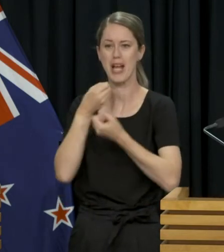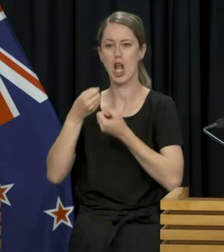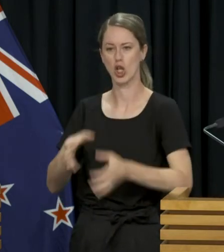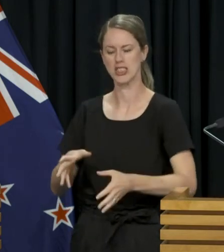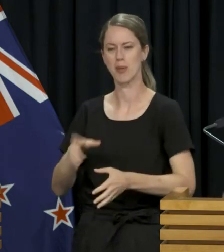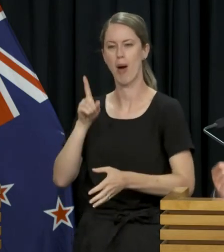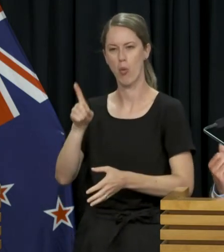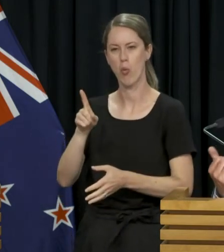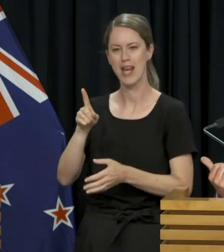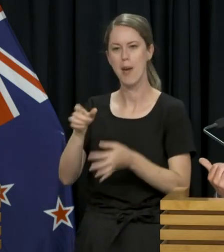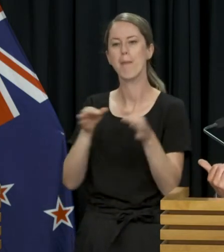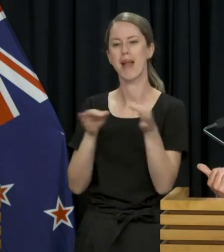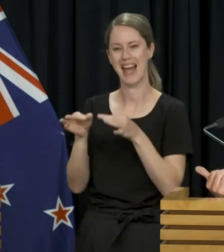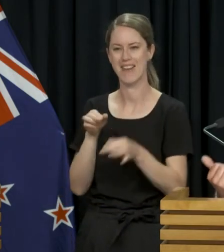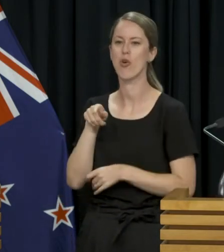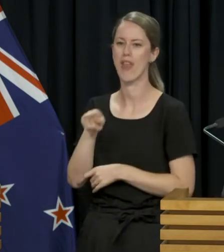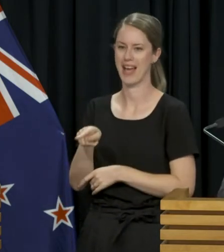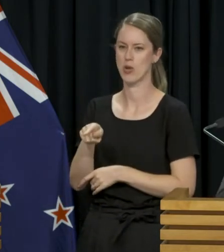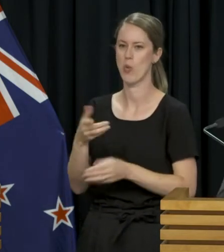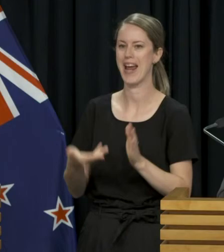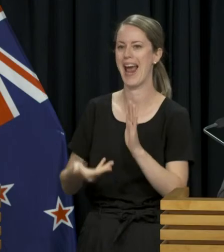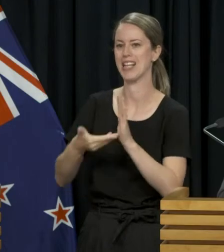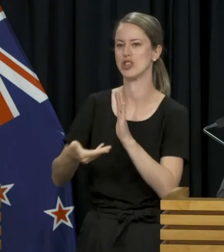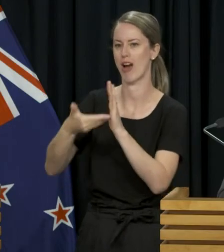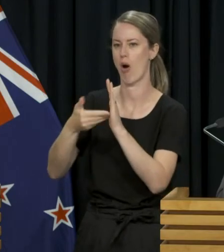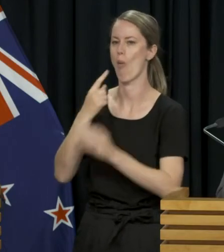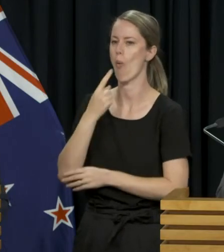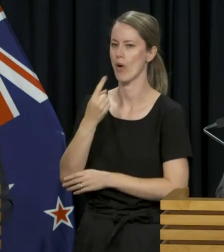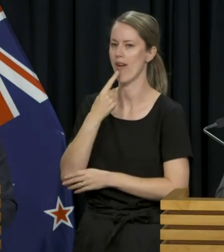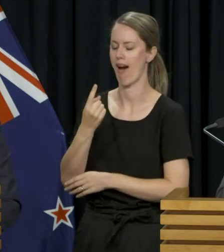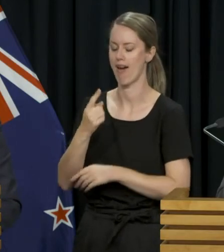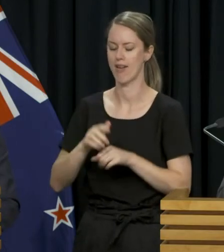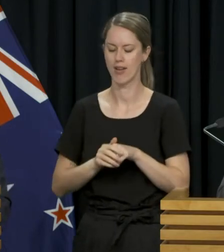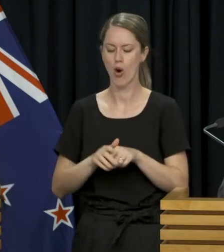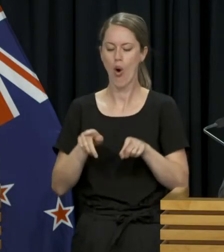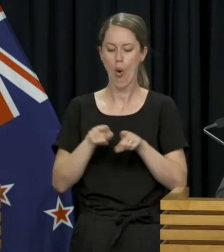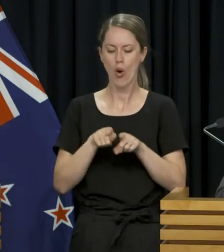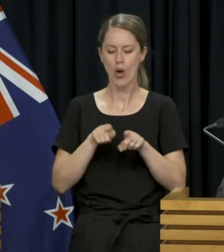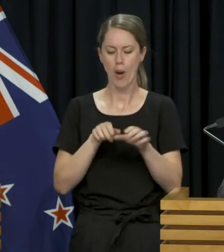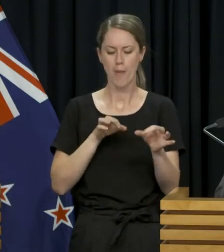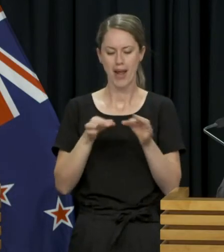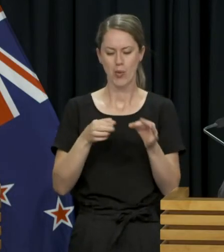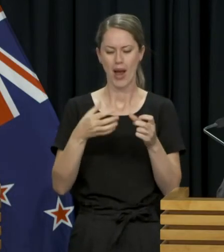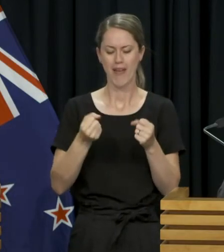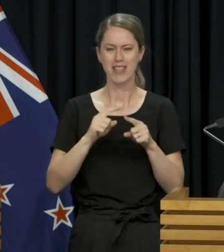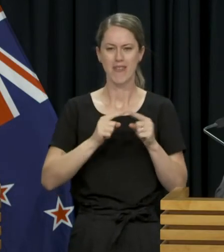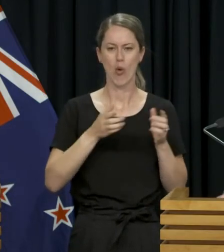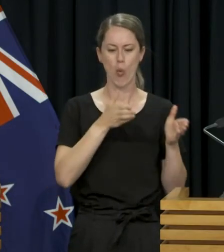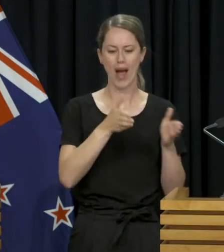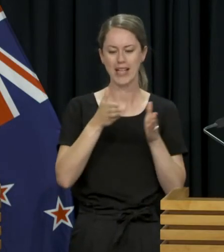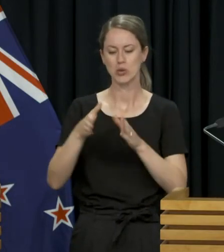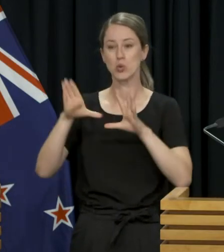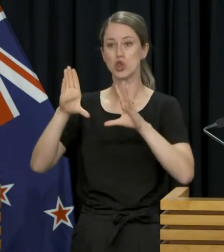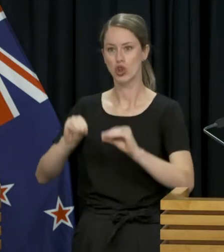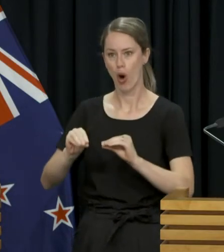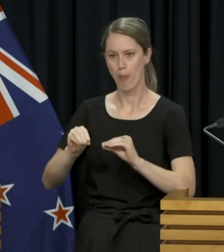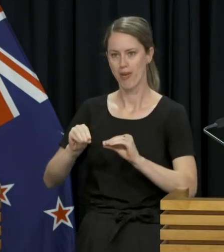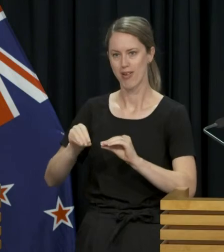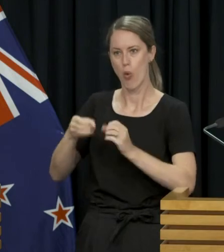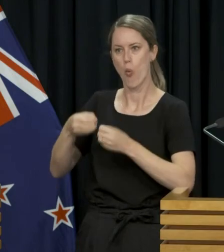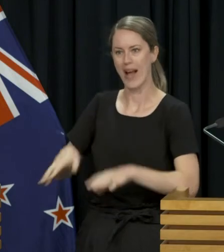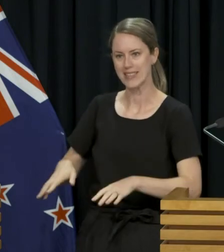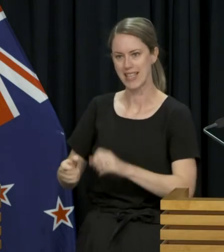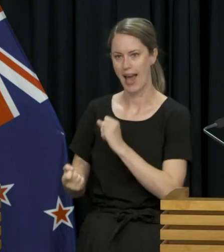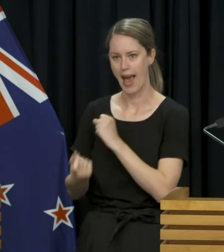first place, but also built into our planning is a range of measures to minimise any potential wastage.